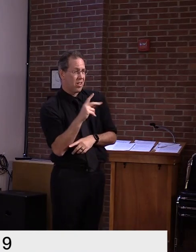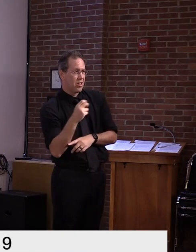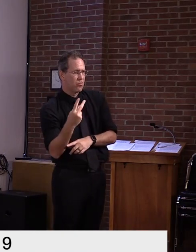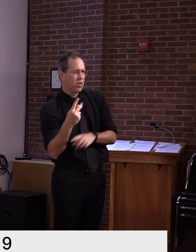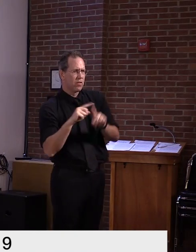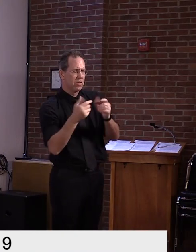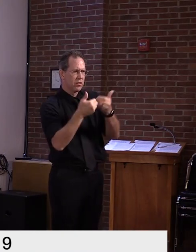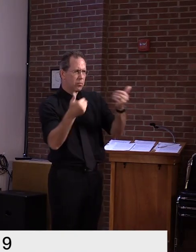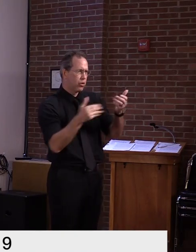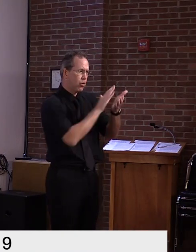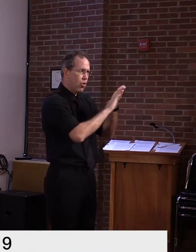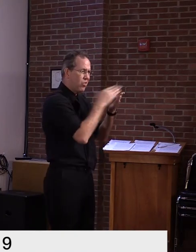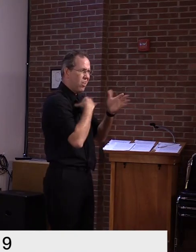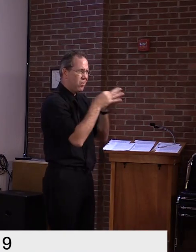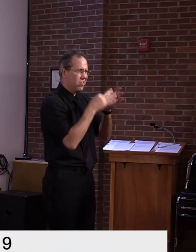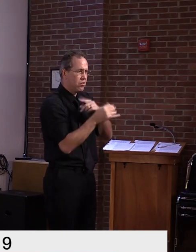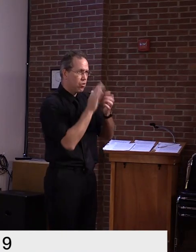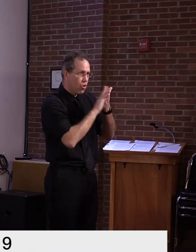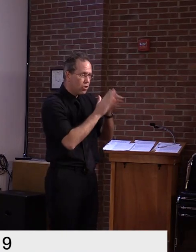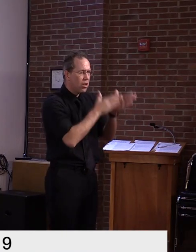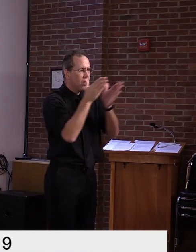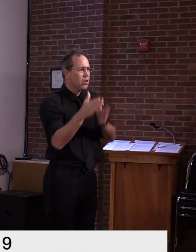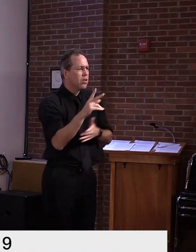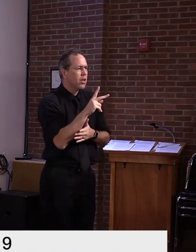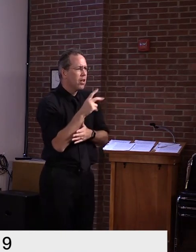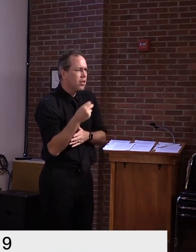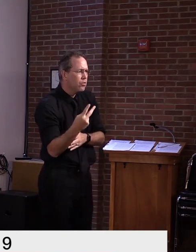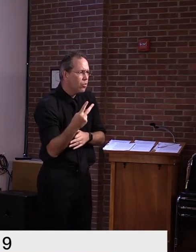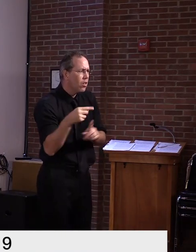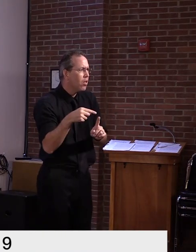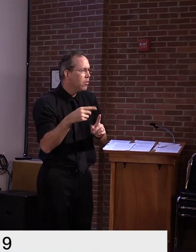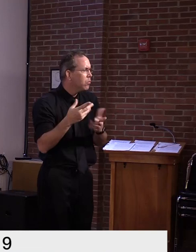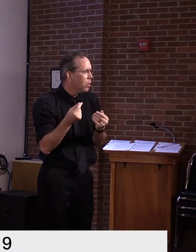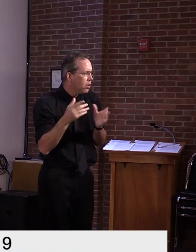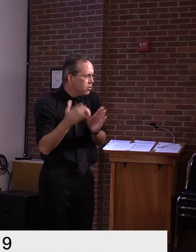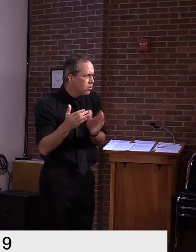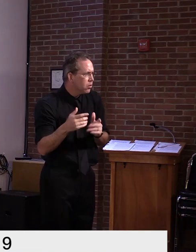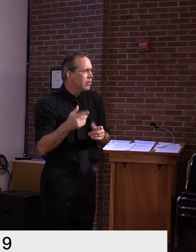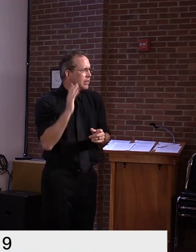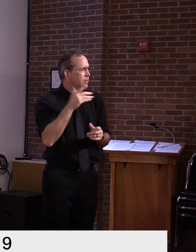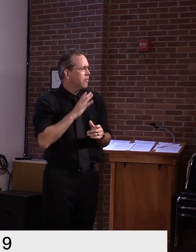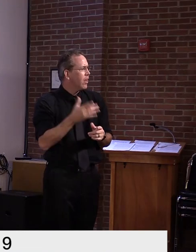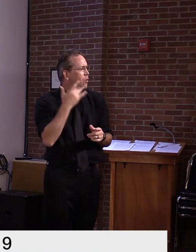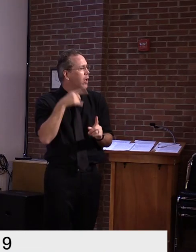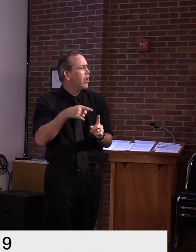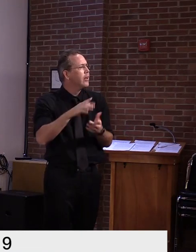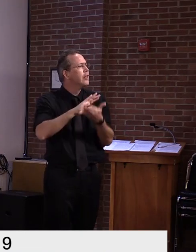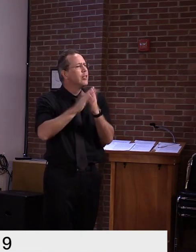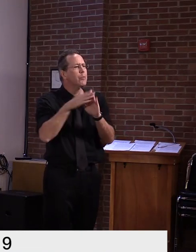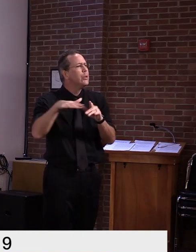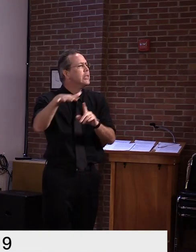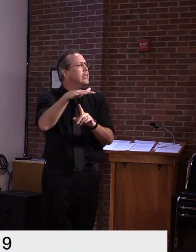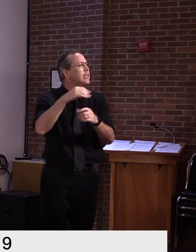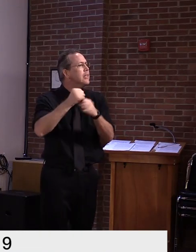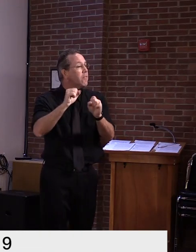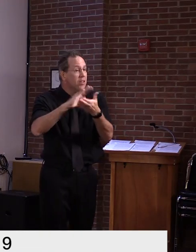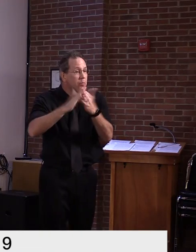12 and higher ed have much more likelihood of success as our broad-based numbers remain low, which is certainly great to